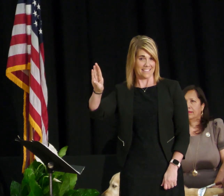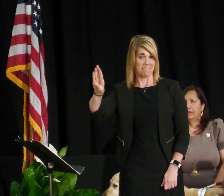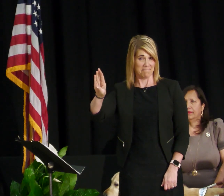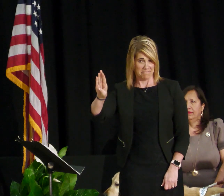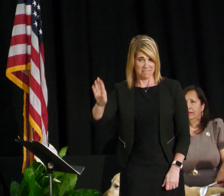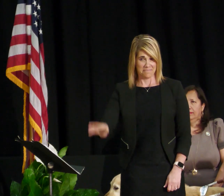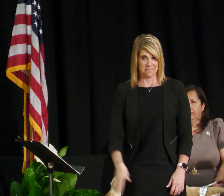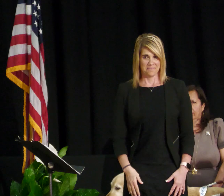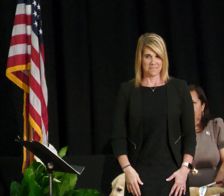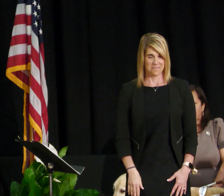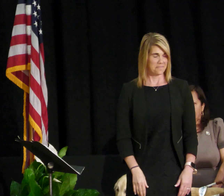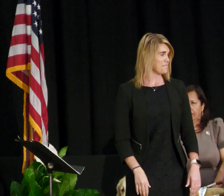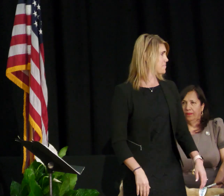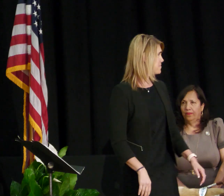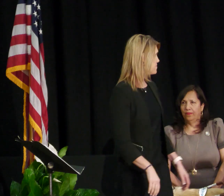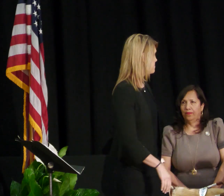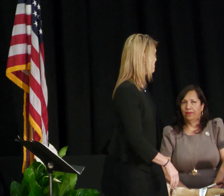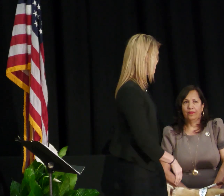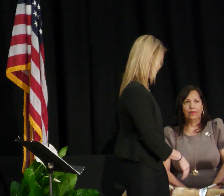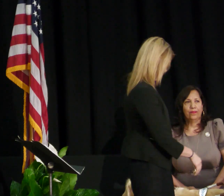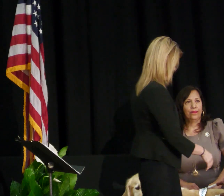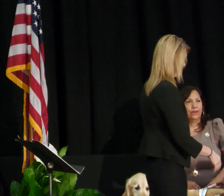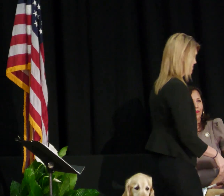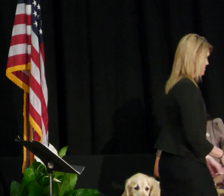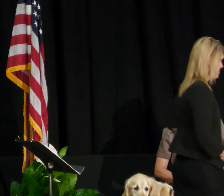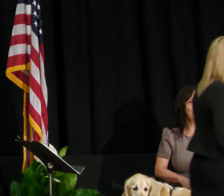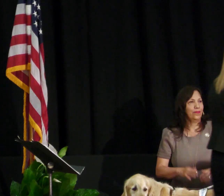of 2020 2022